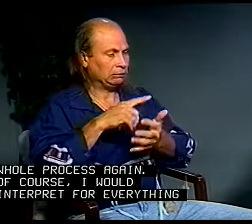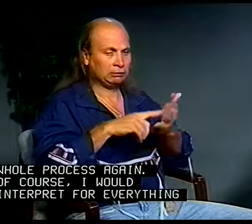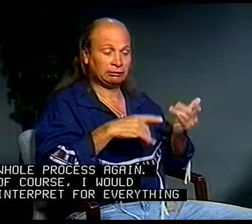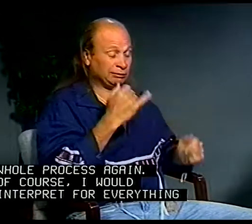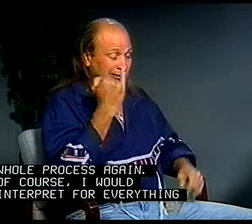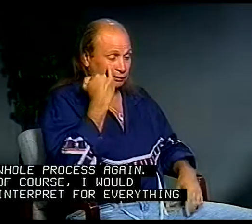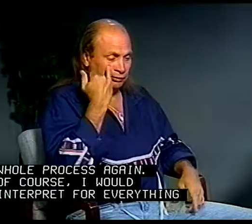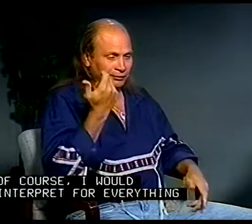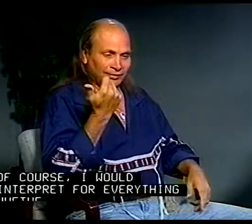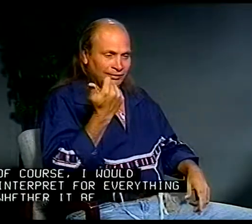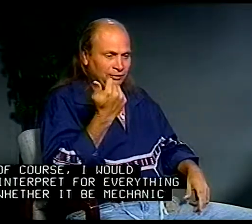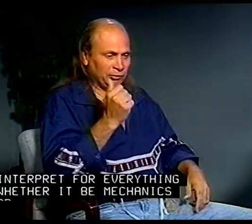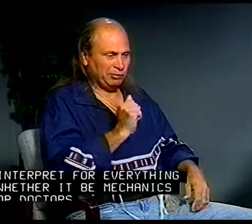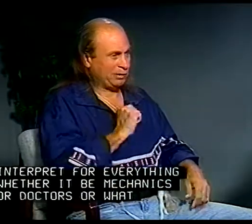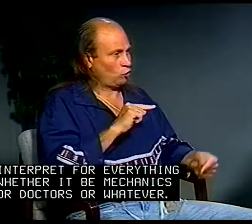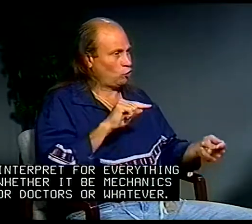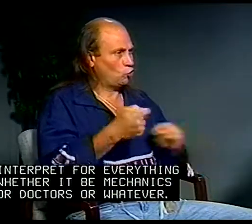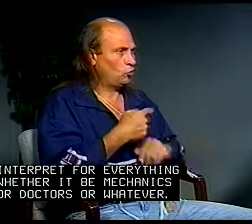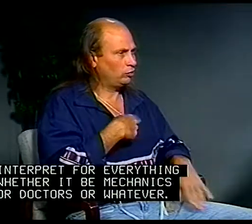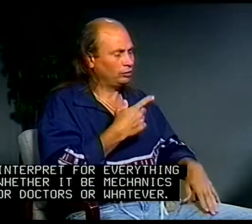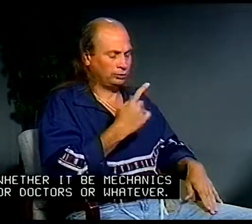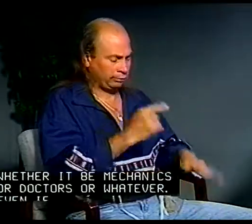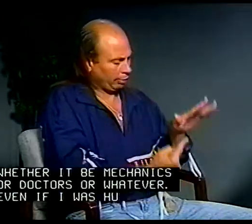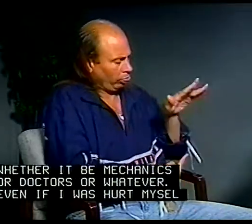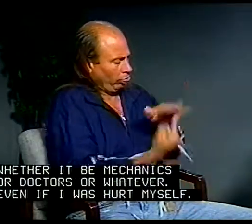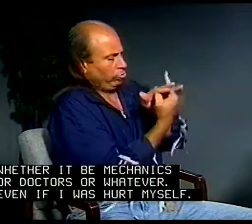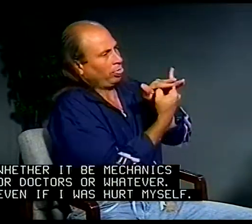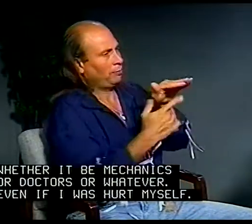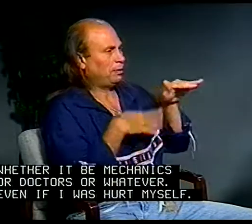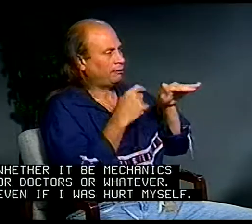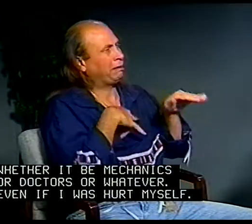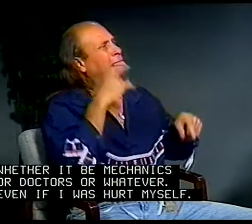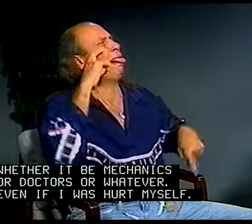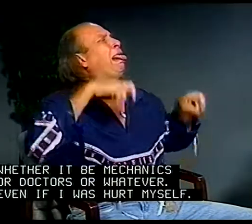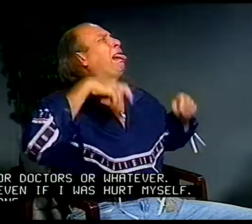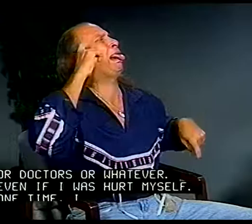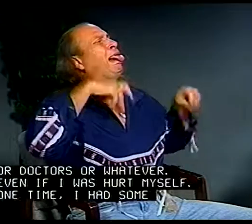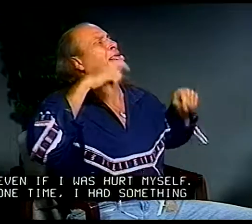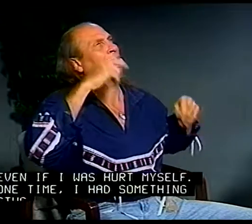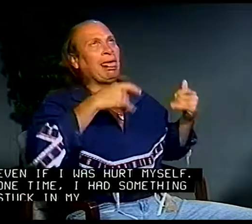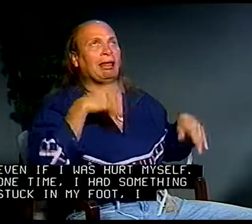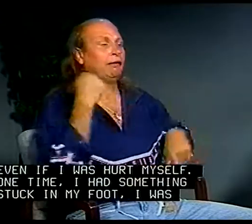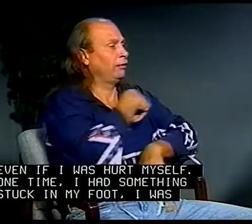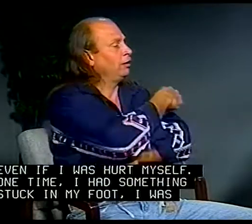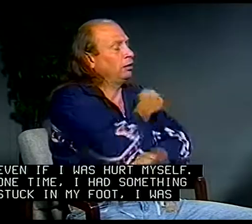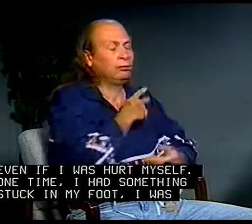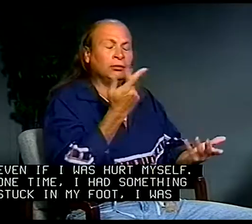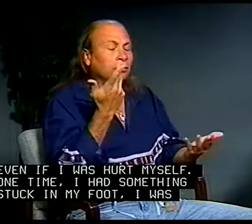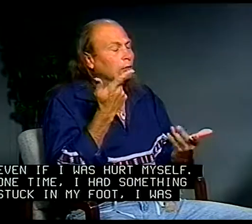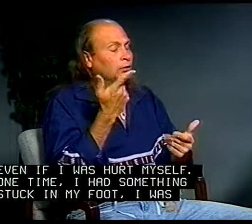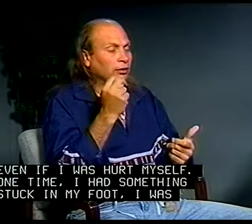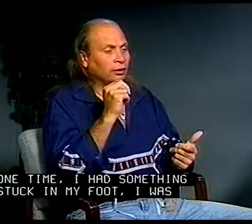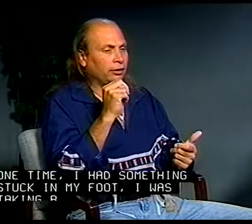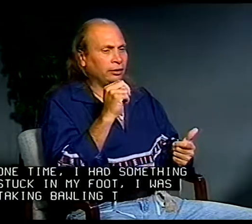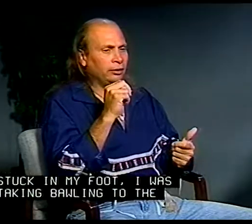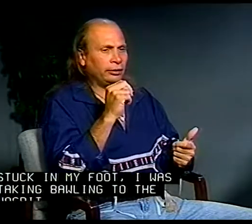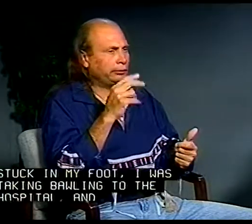And of course, I interpreted for everything, whether it be mechanics or doctors or whatever. Even if I was hurt myself. One time I had something stuck up in my foot, and I was